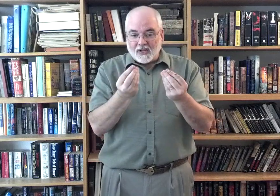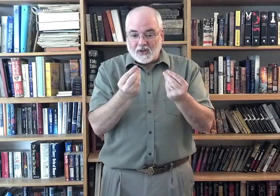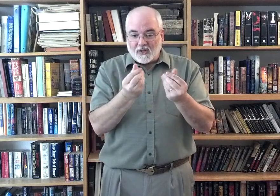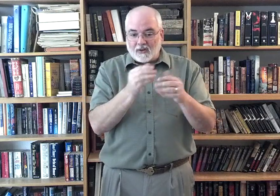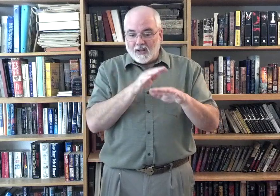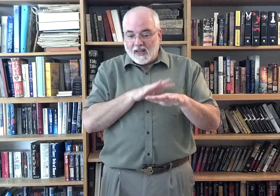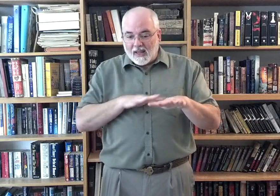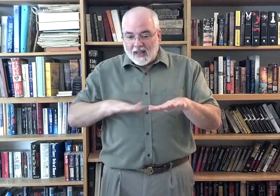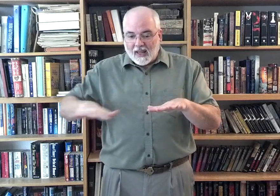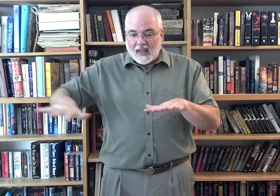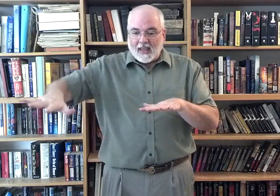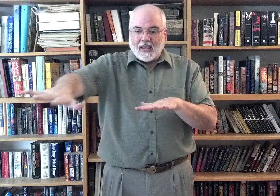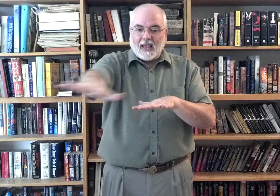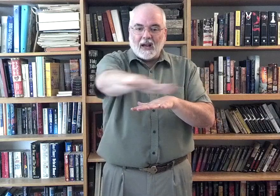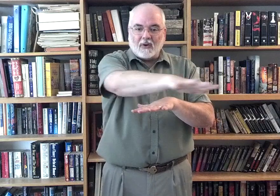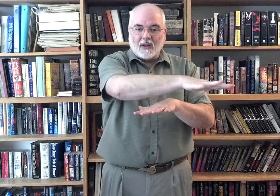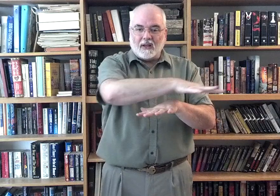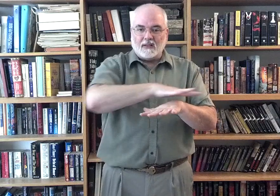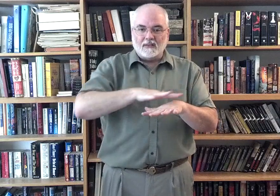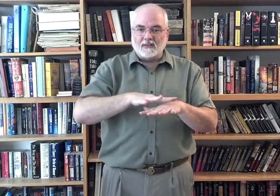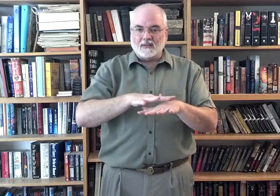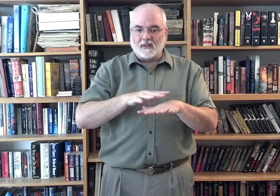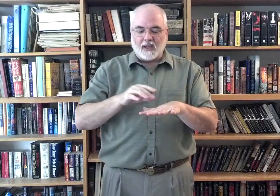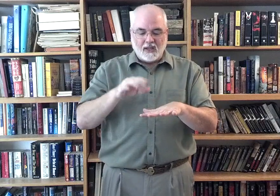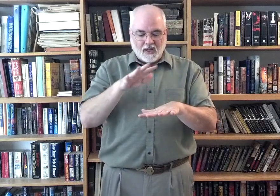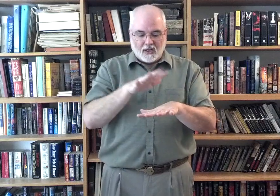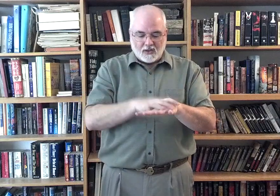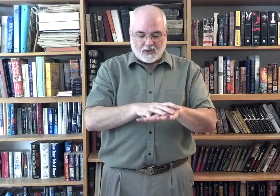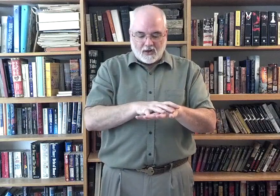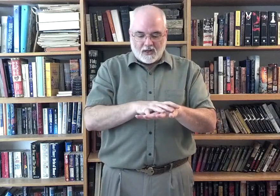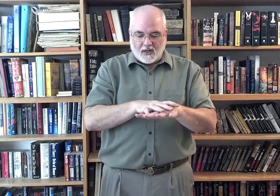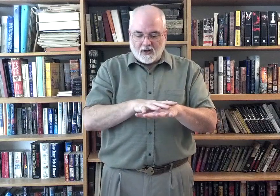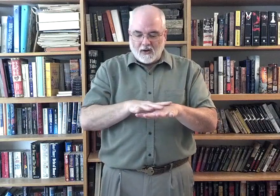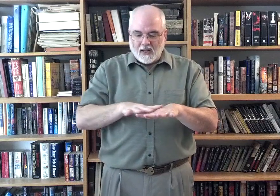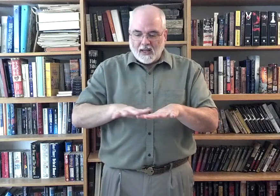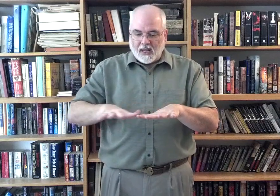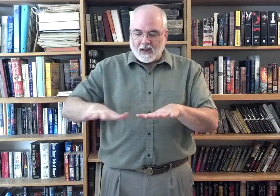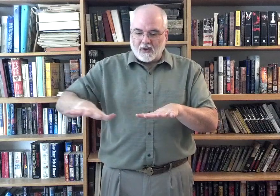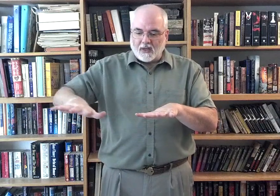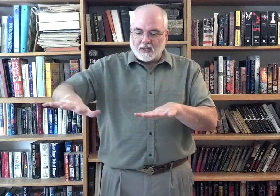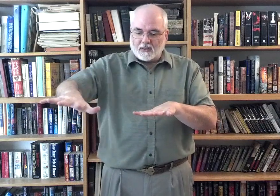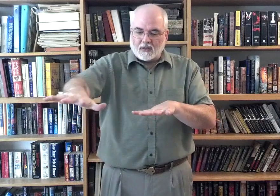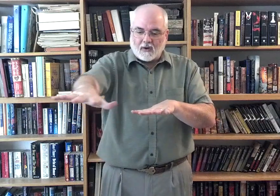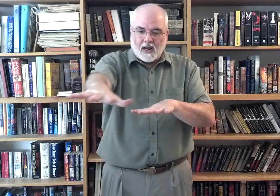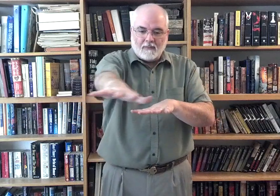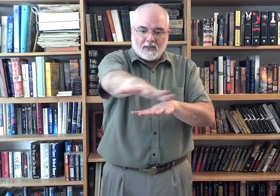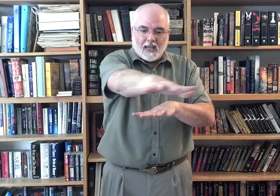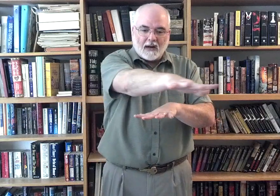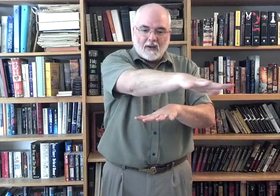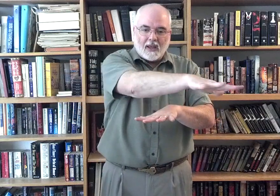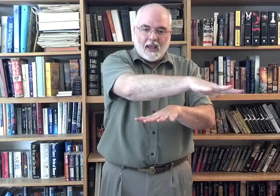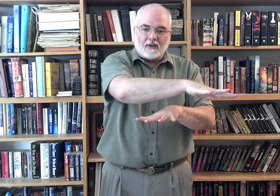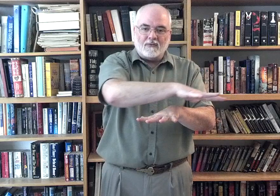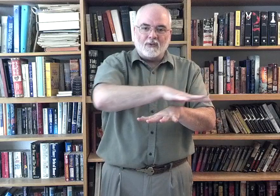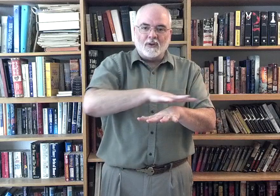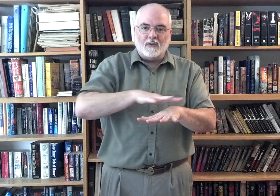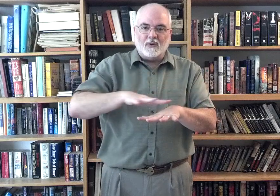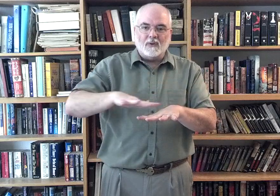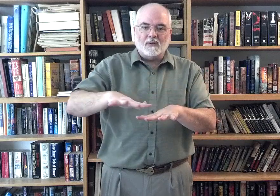dirt area, okay? You start here and you just describe this area out in front of you,